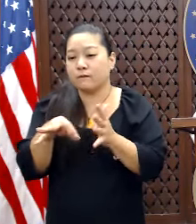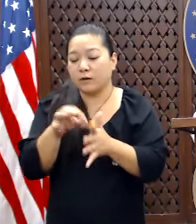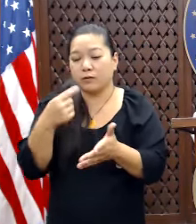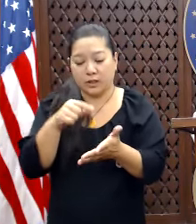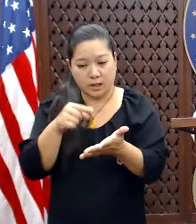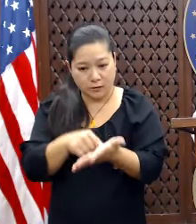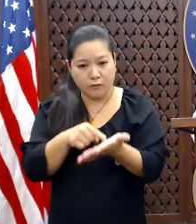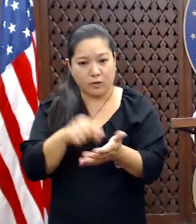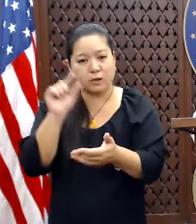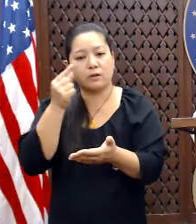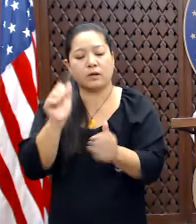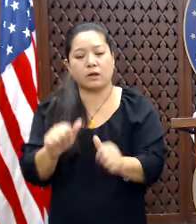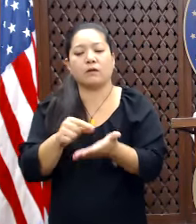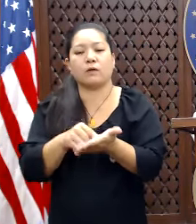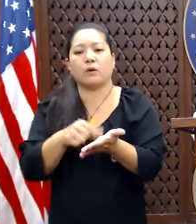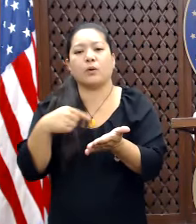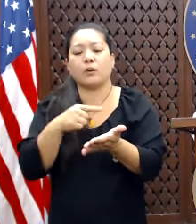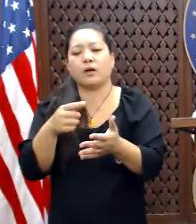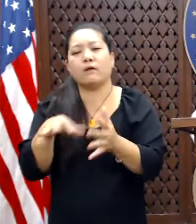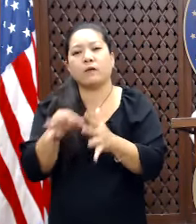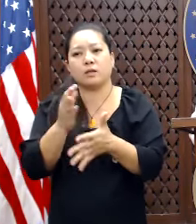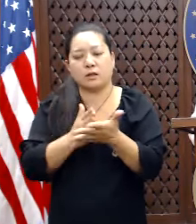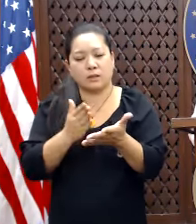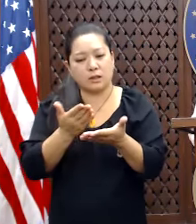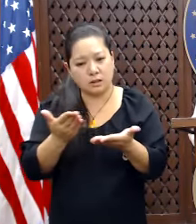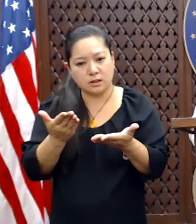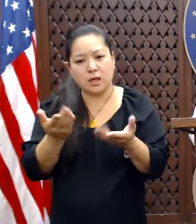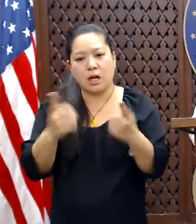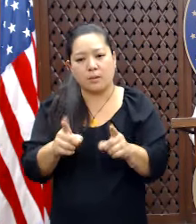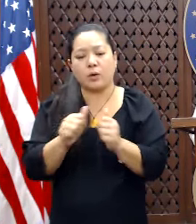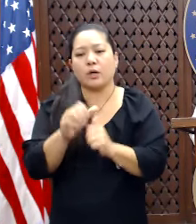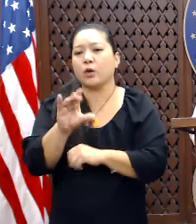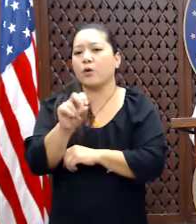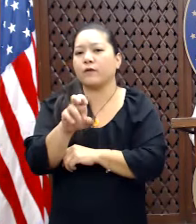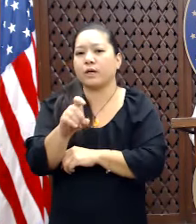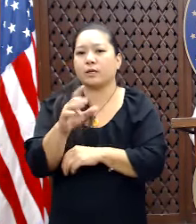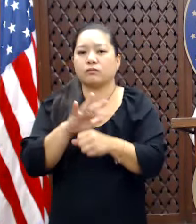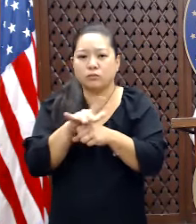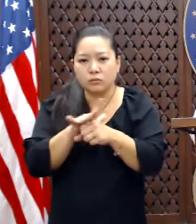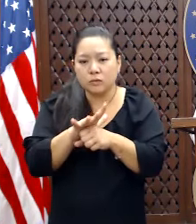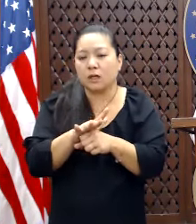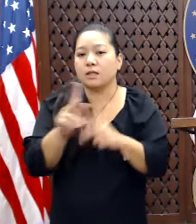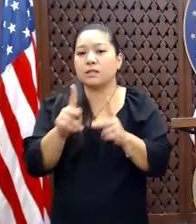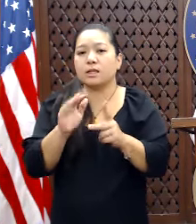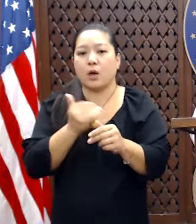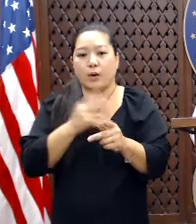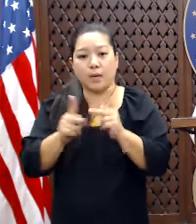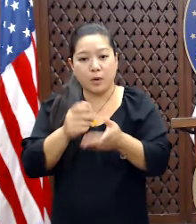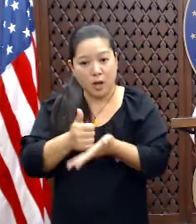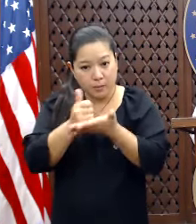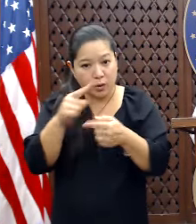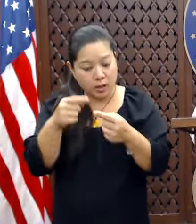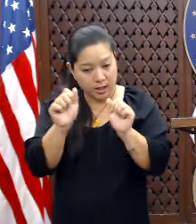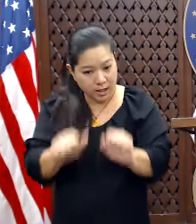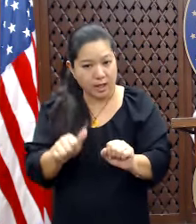we fight the impacts of COVID-19 today, it encourages me to see our people helping when they can.